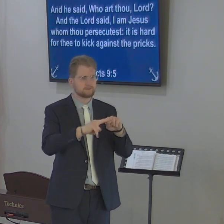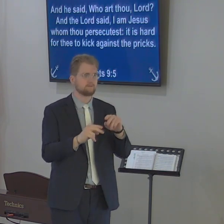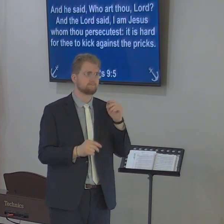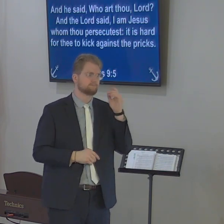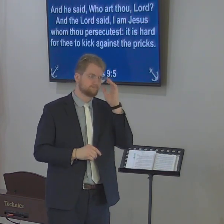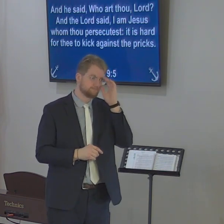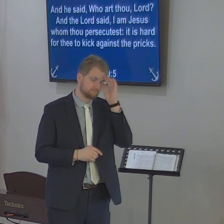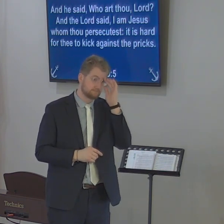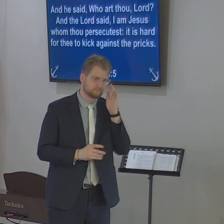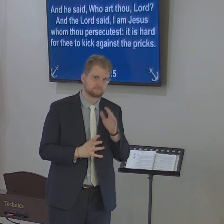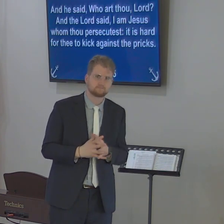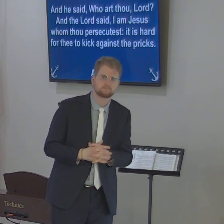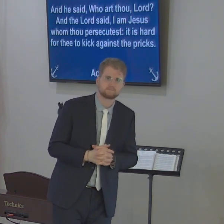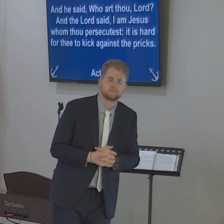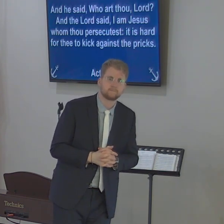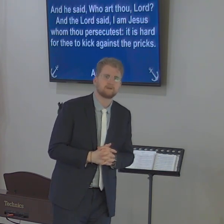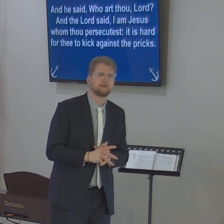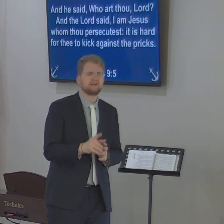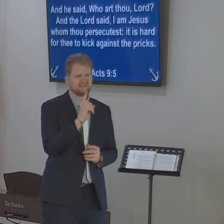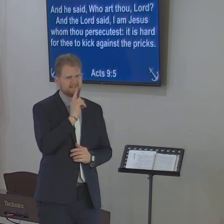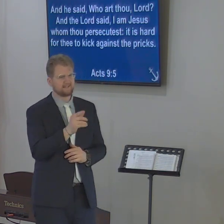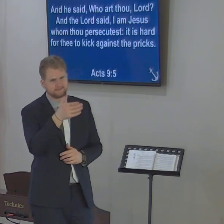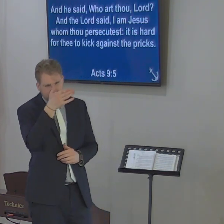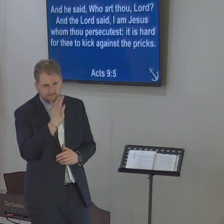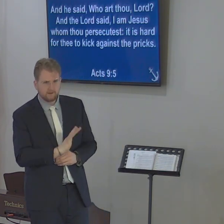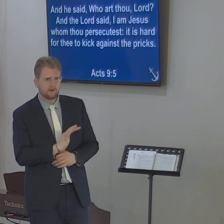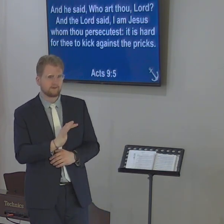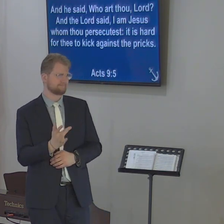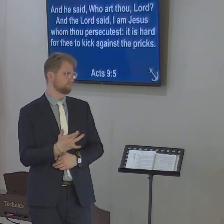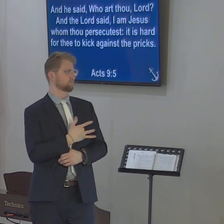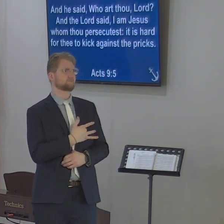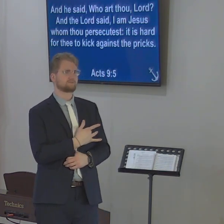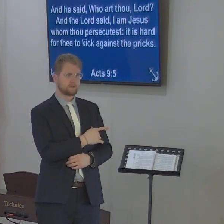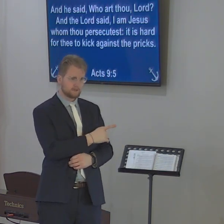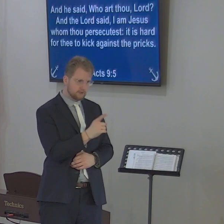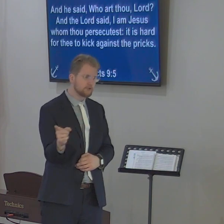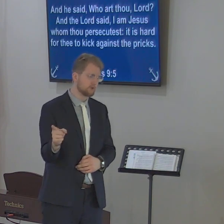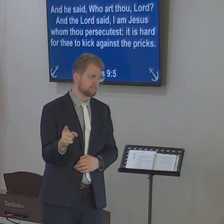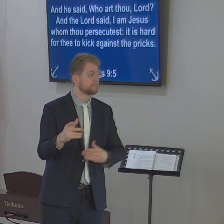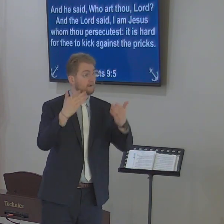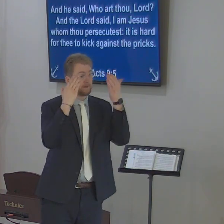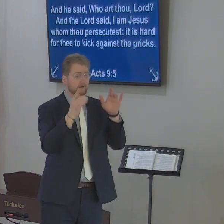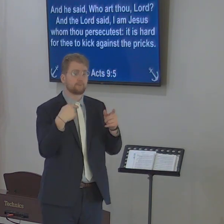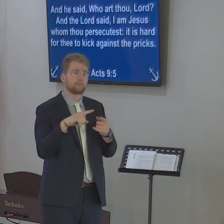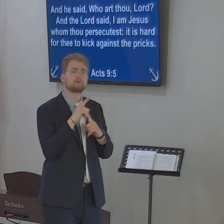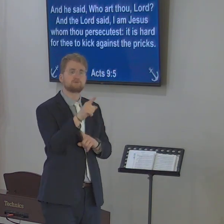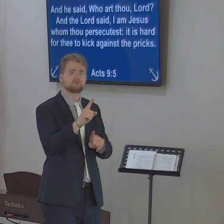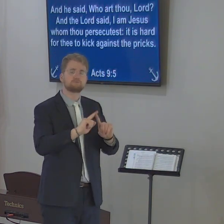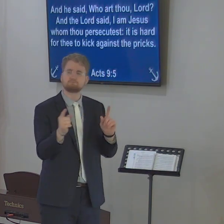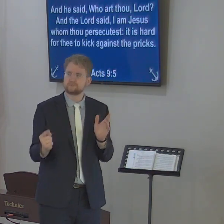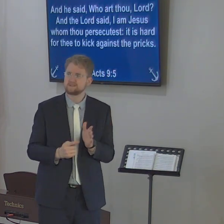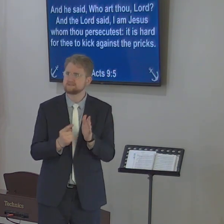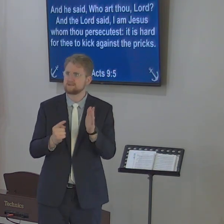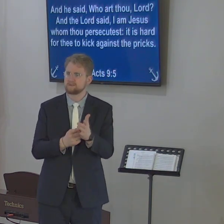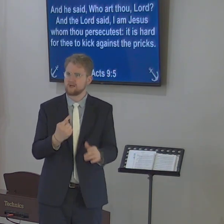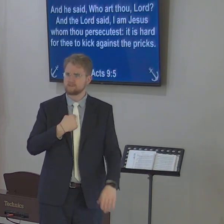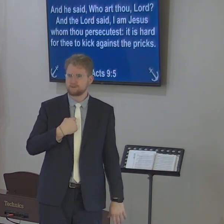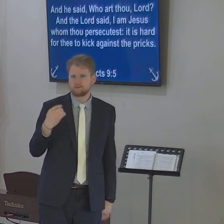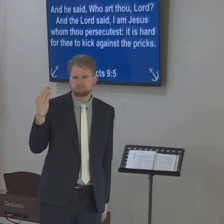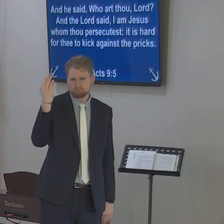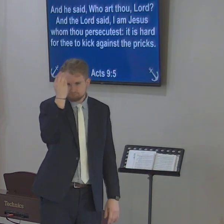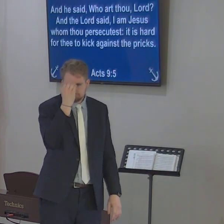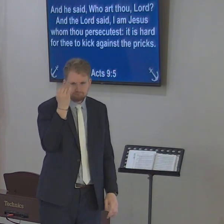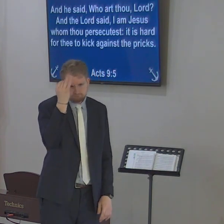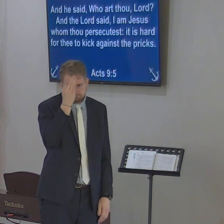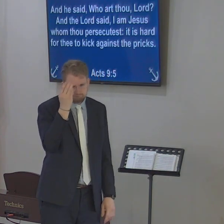seated. Is God pricking you? I don't know about you, but sometimes I go through my mind and I wonder, am I